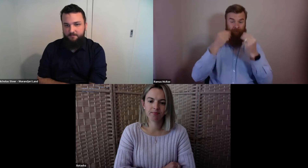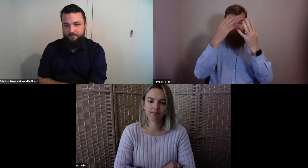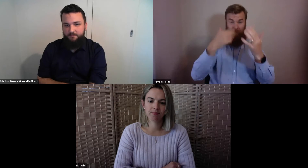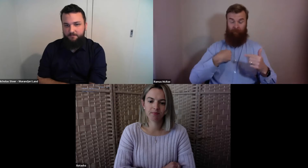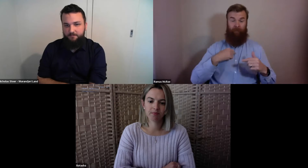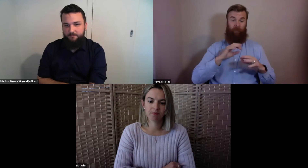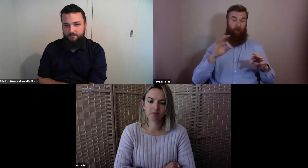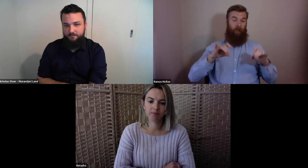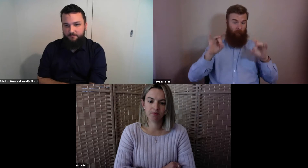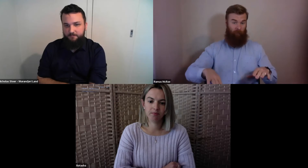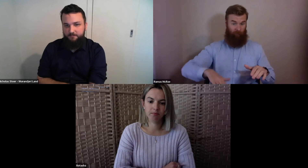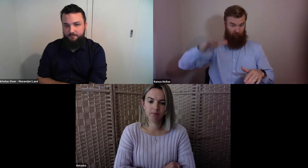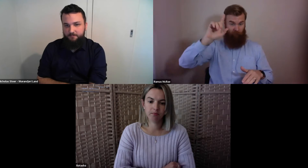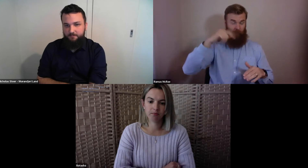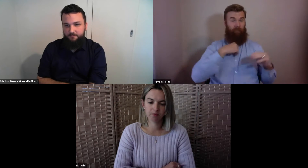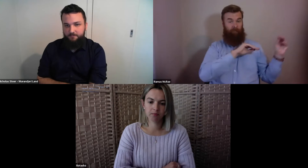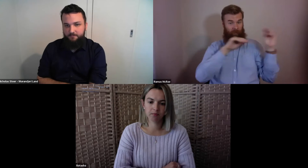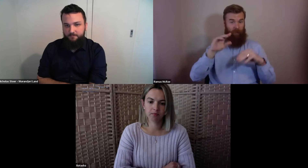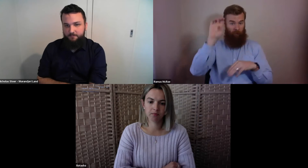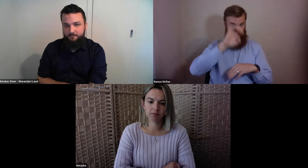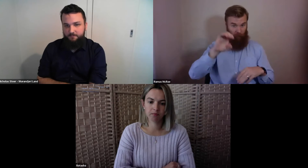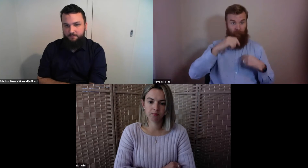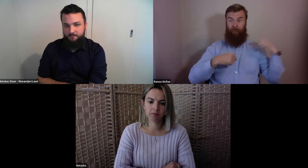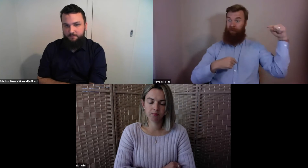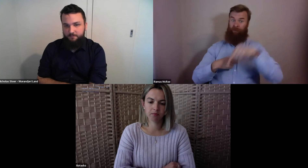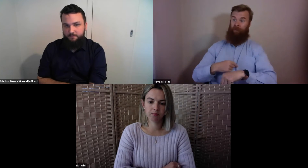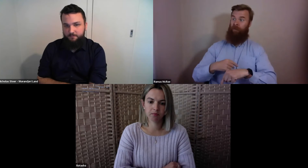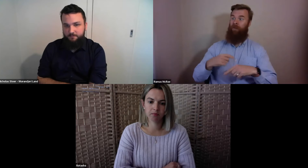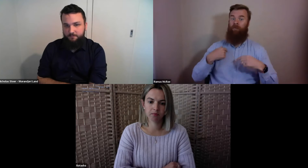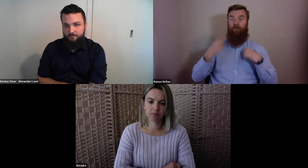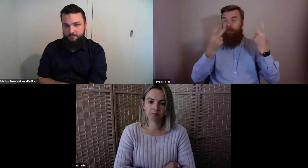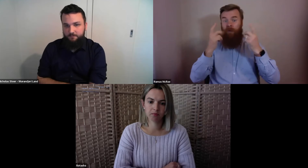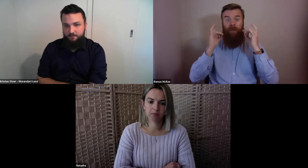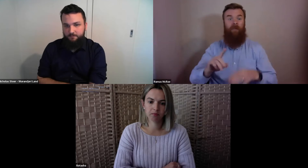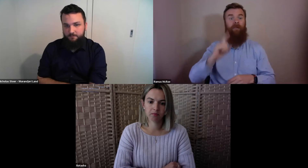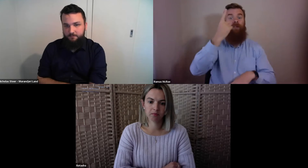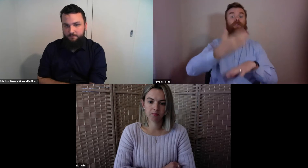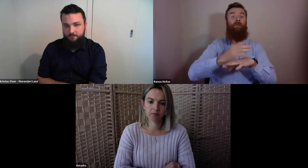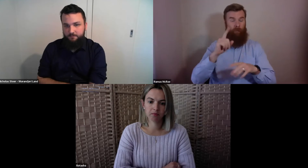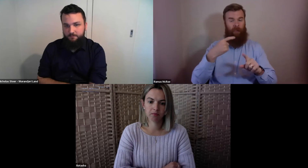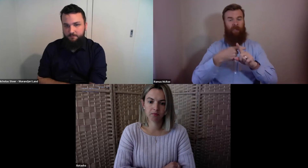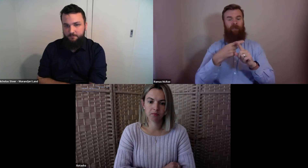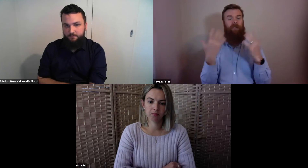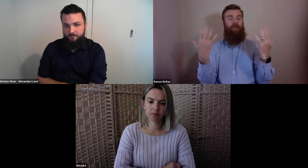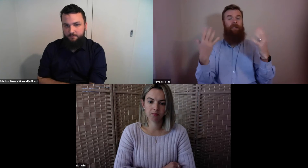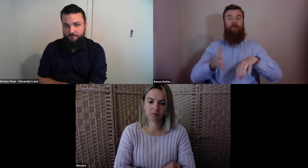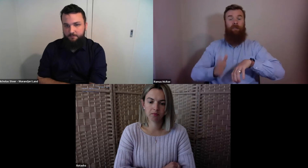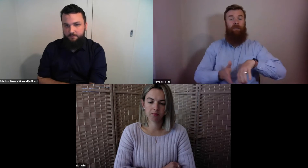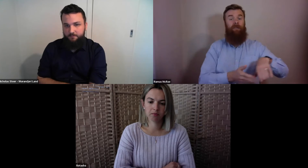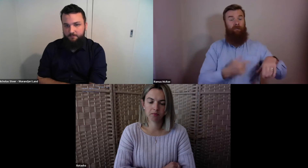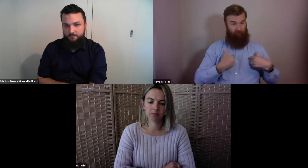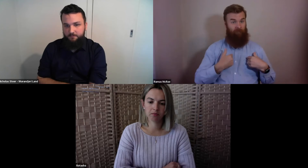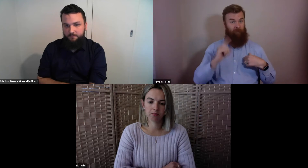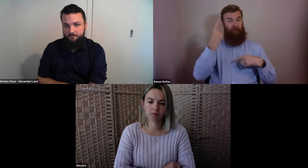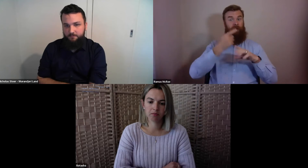things so that you can take the right path. And I know that when I moved from Europe out to Australia, the first